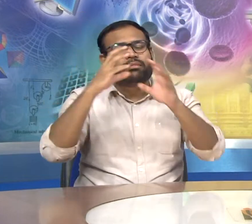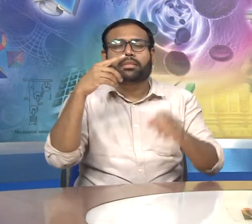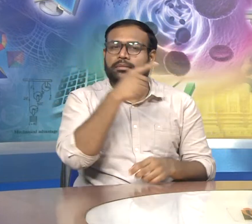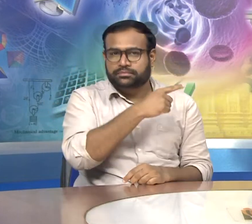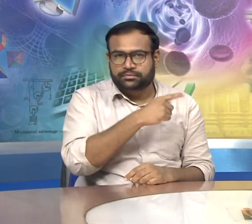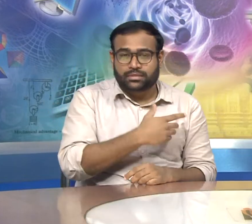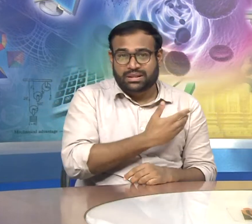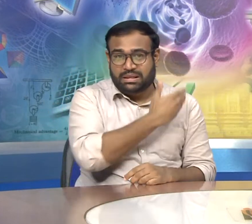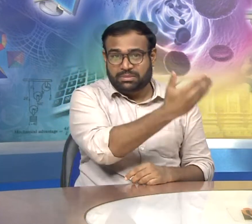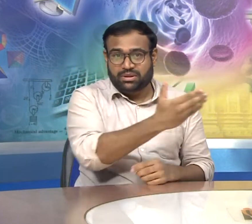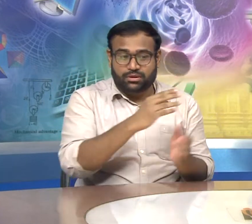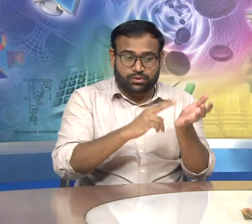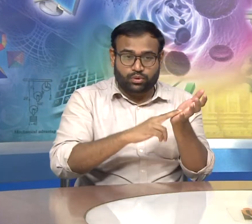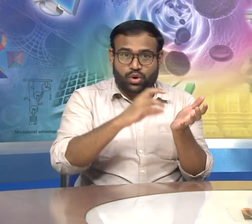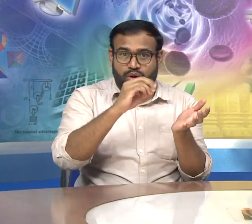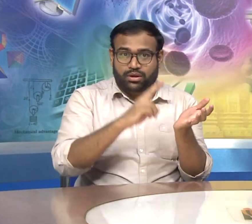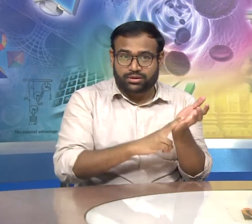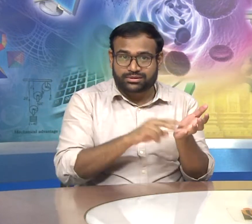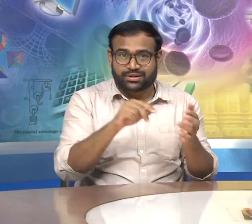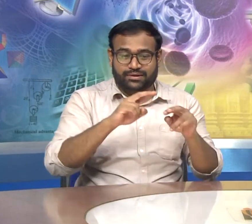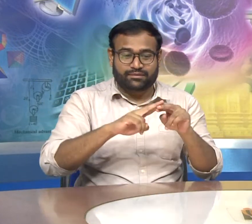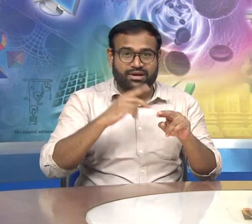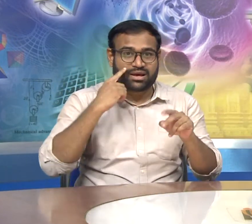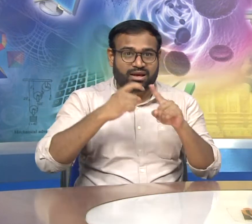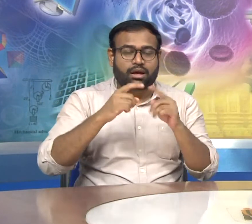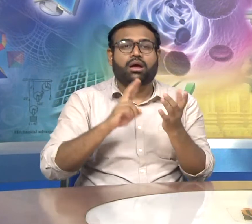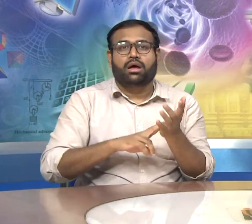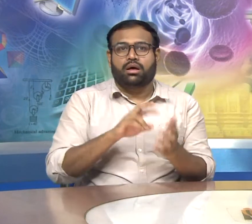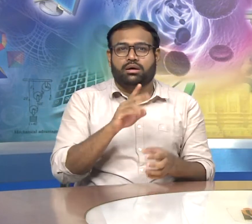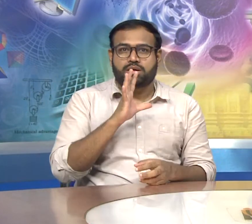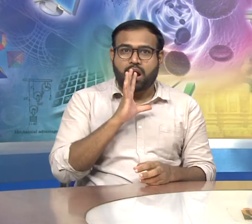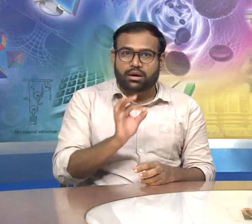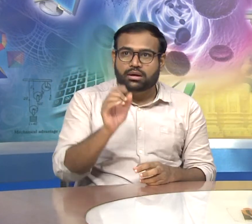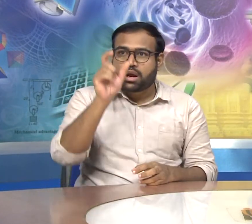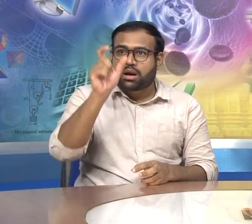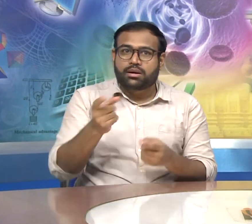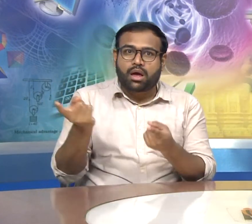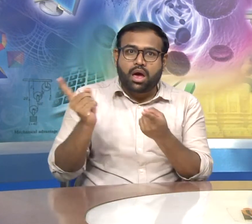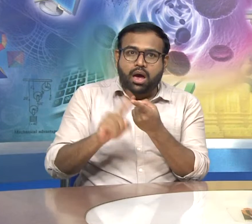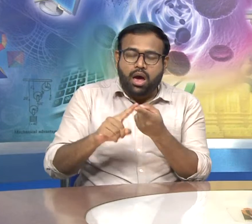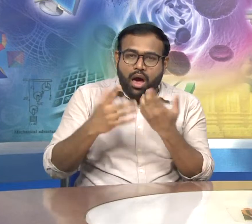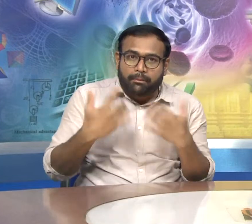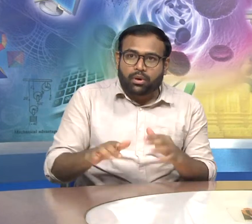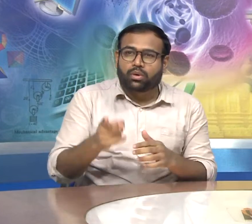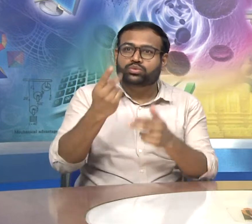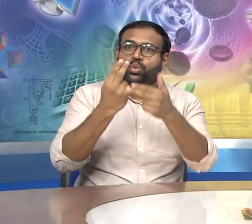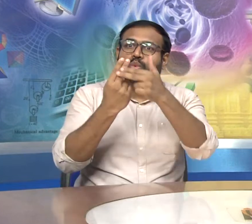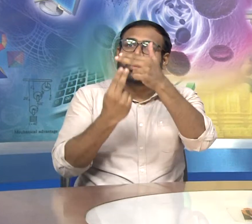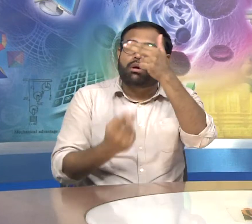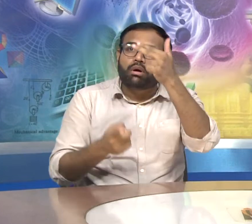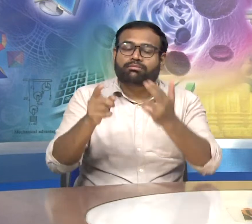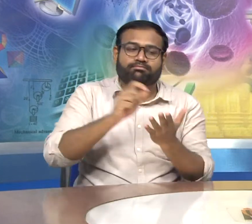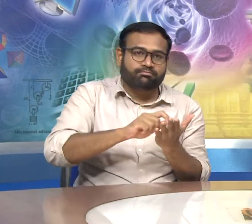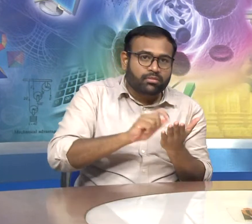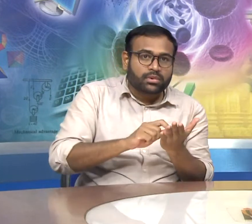fictionals, and on other hand, non-fictional means true incidents and true